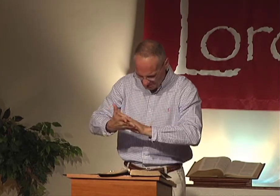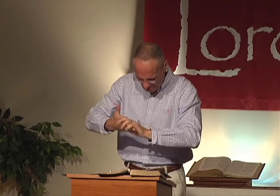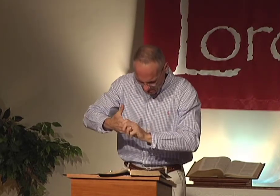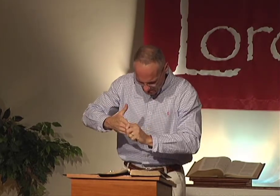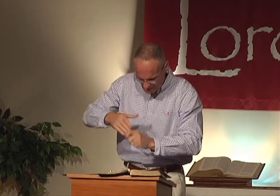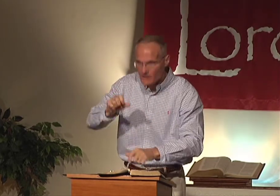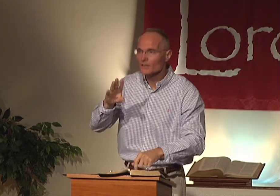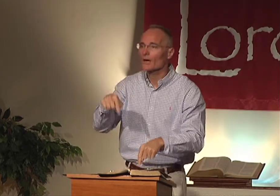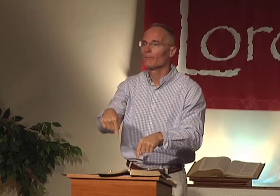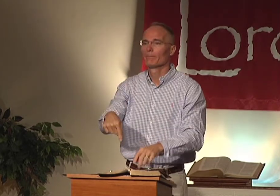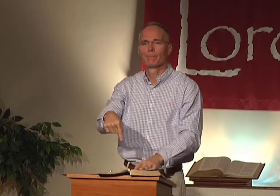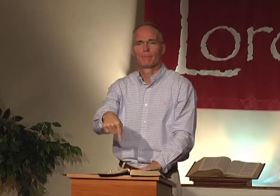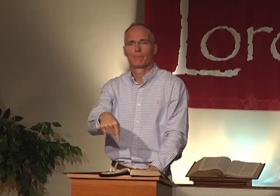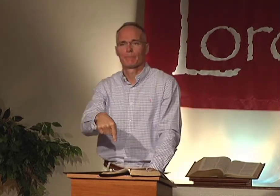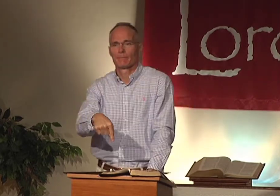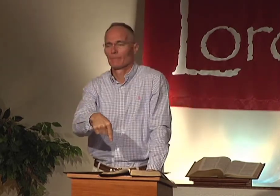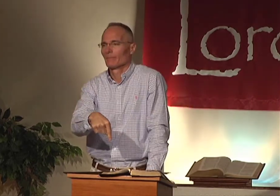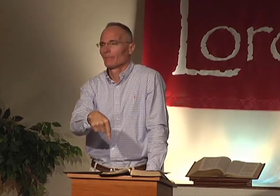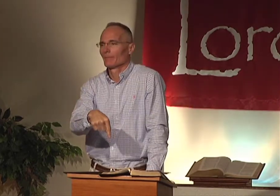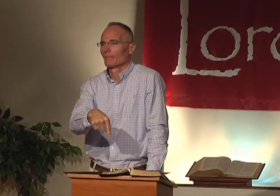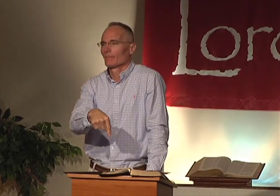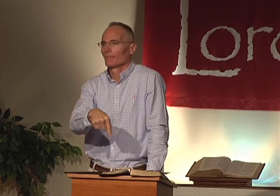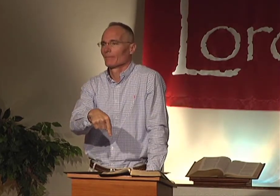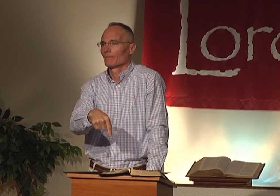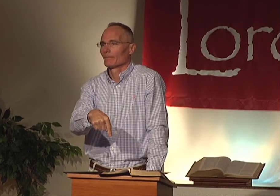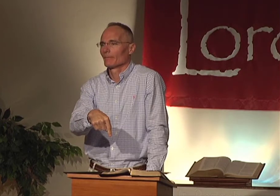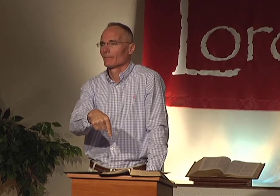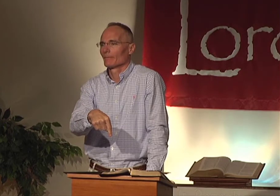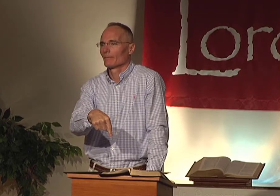it's sticky, that's scum.